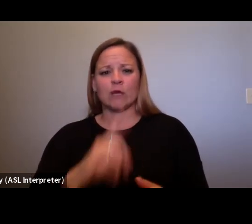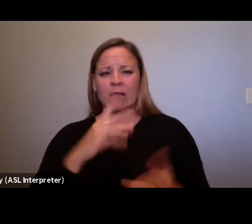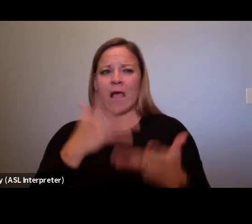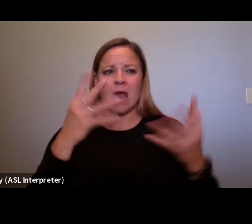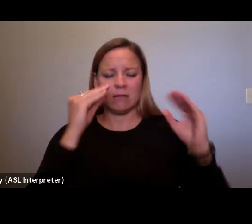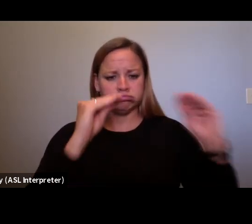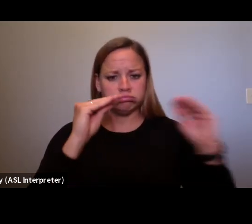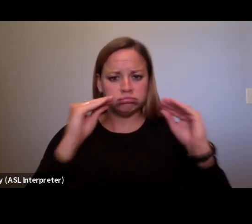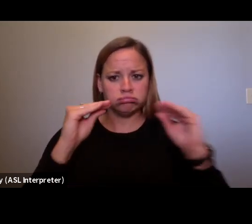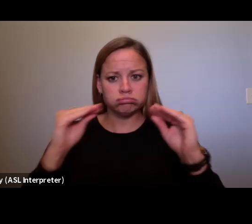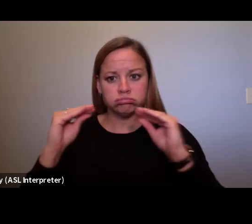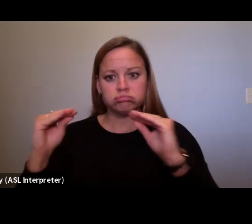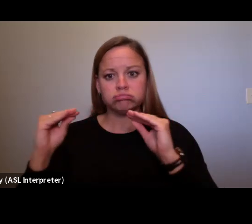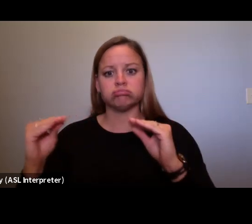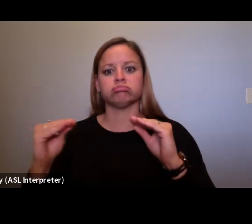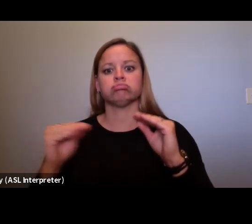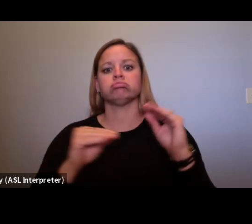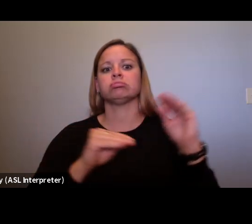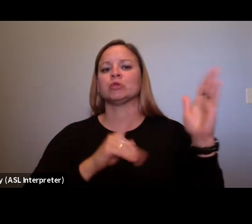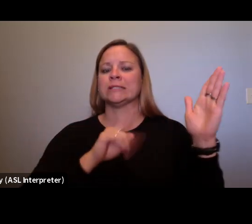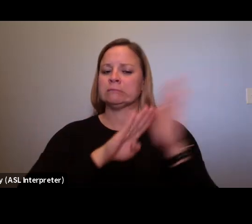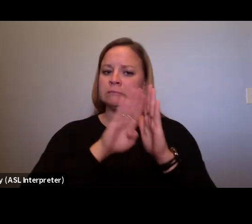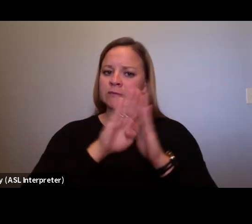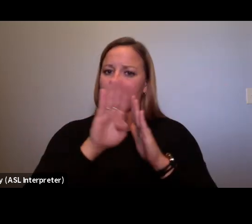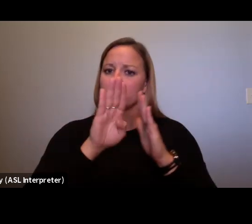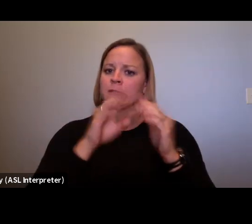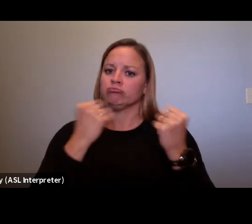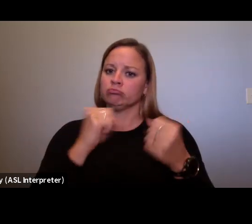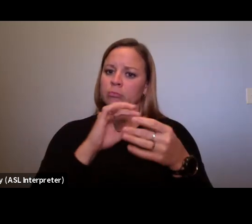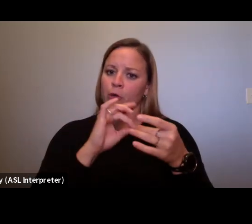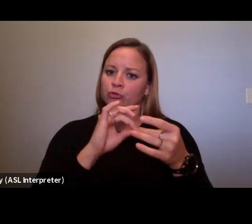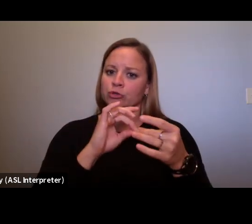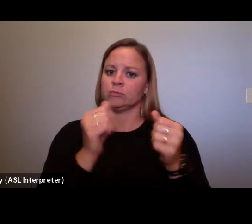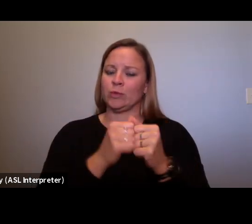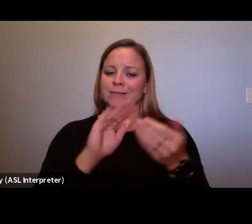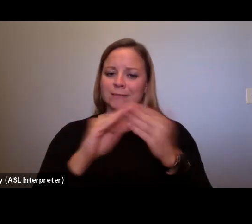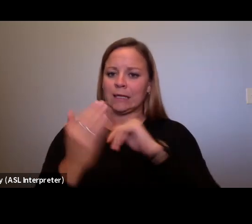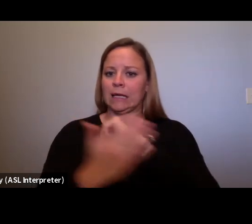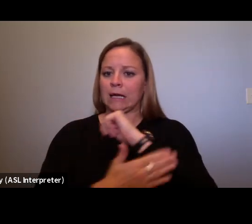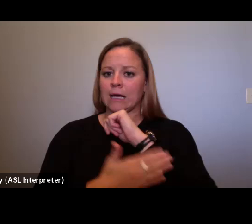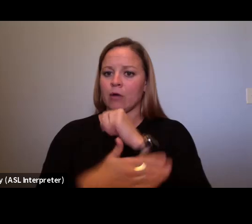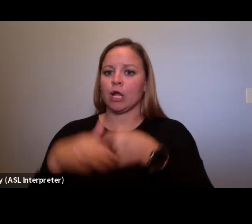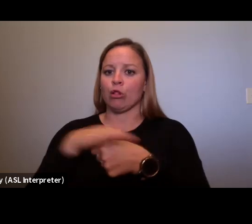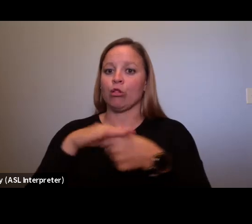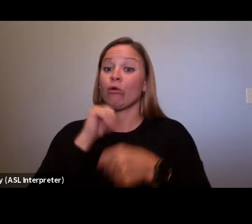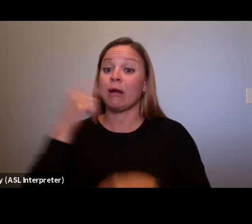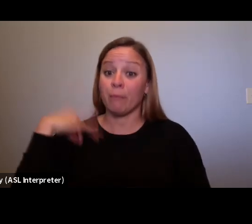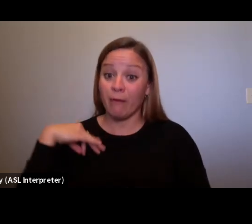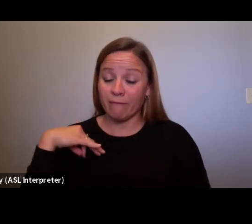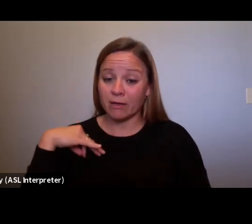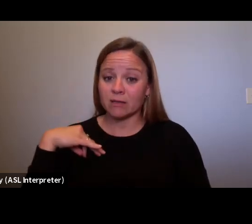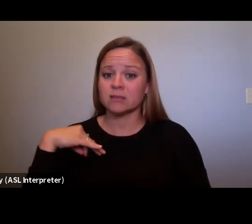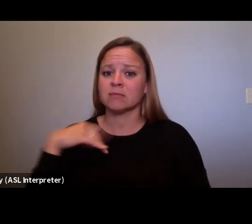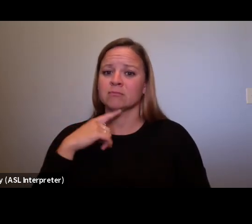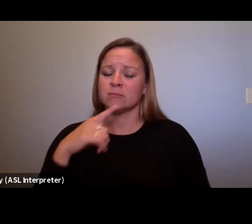lot of building within the partnerships that we have with the city, with the county, with the local nonprofits, but really building out